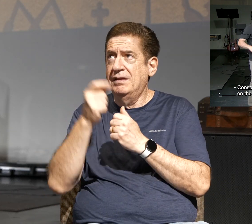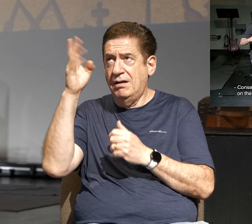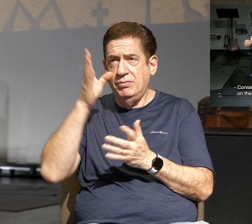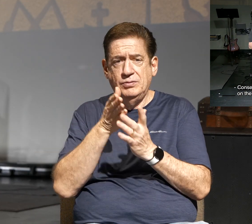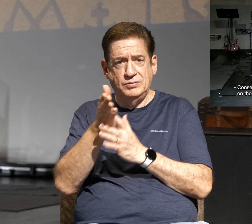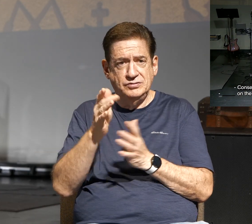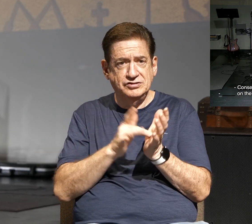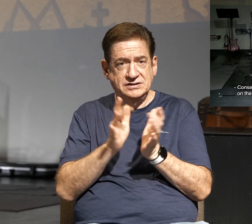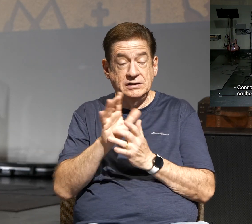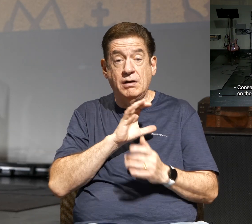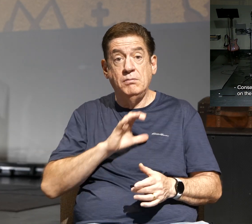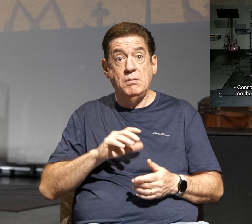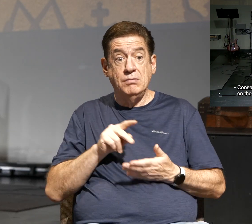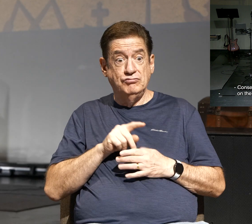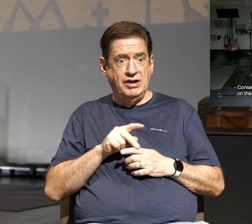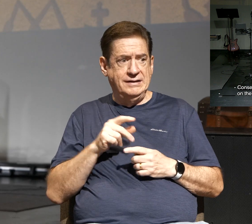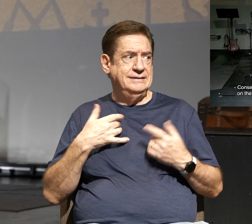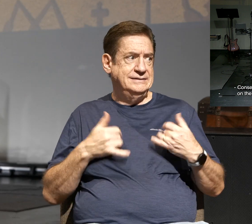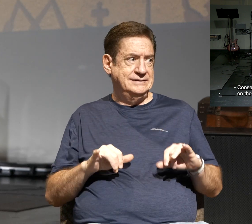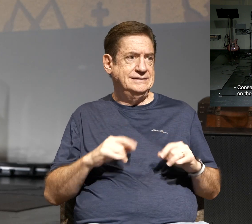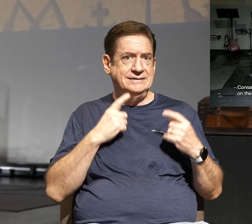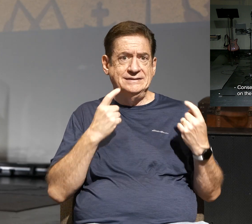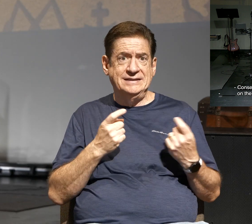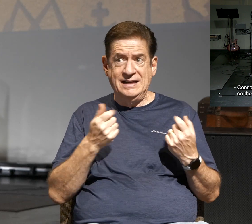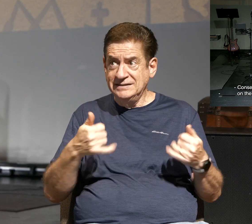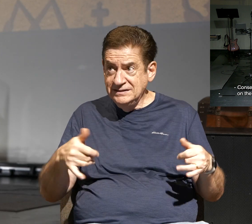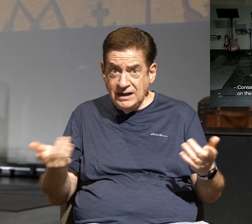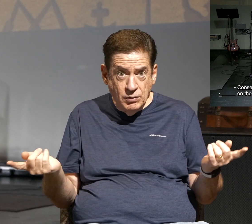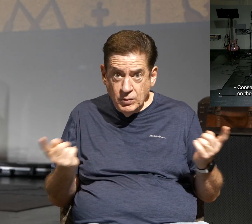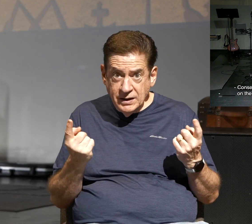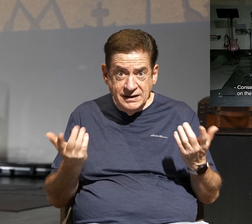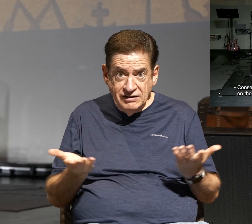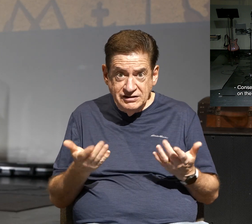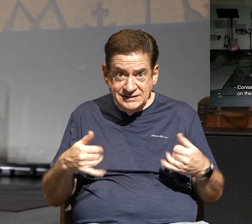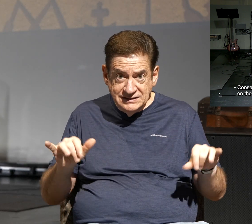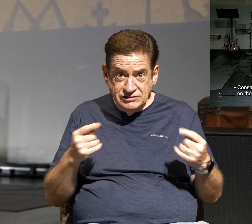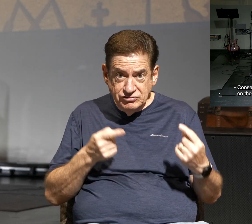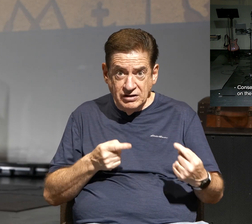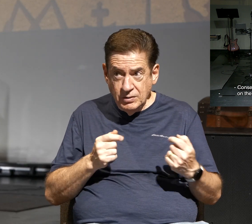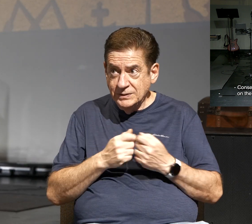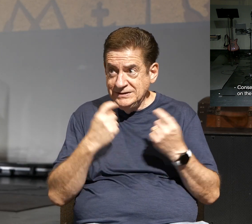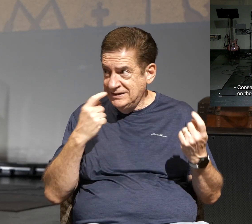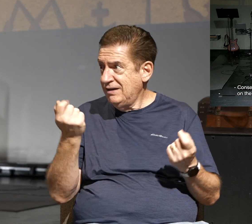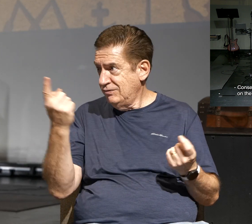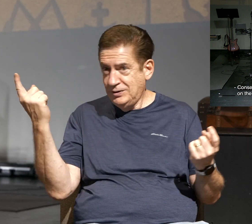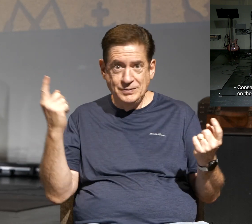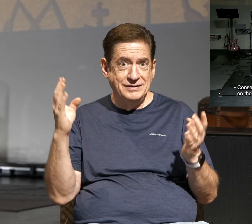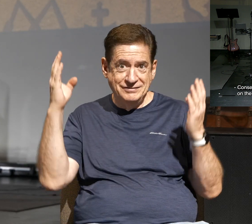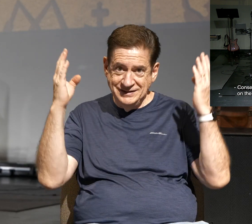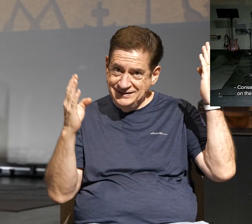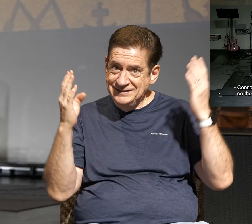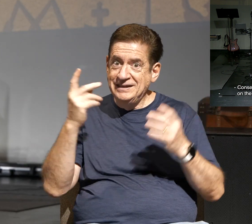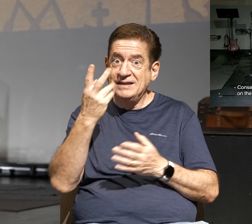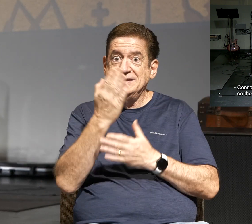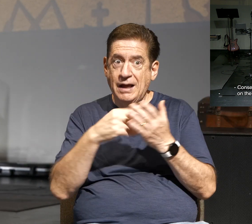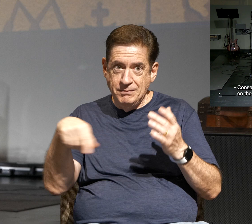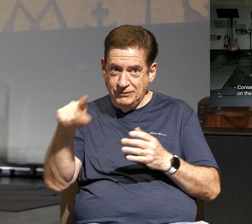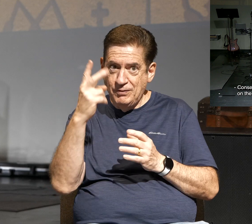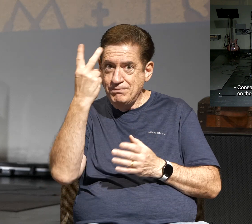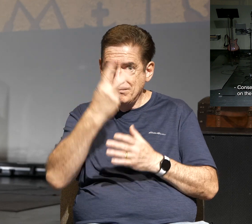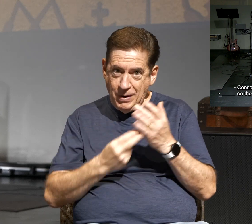But practically, I still struggle with sin. Anybody here still struggle with sin? Okay, just everybody raise your hand. Some of you need to raise both hands,